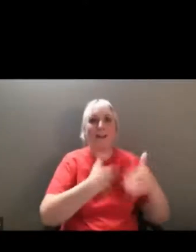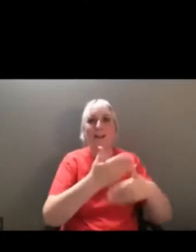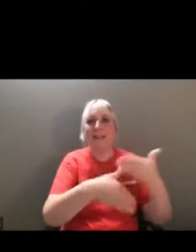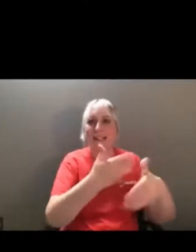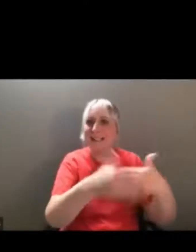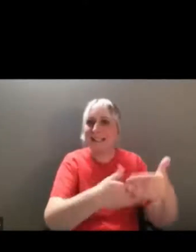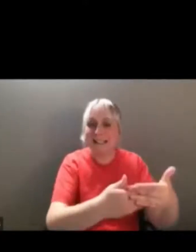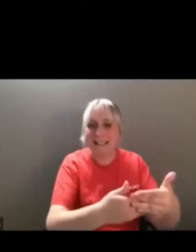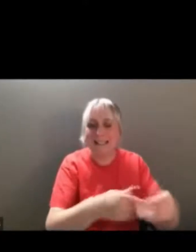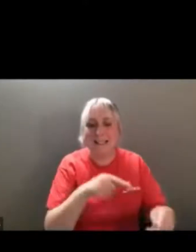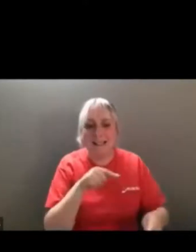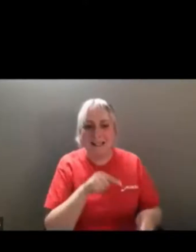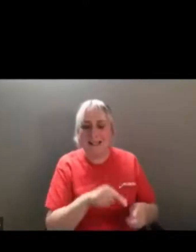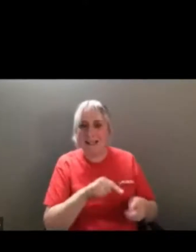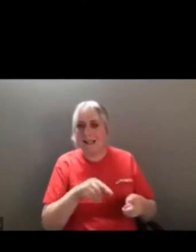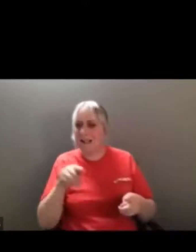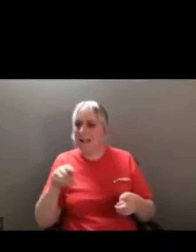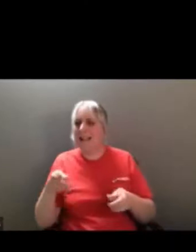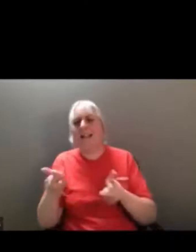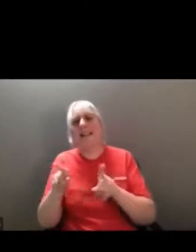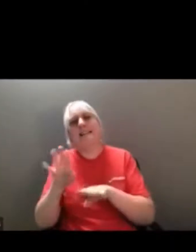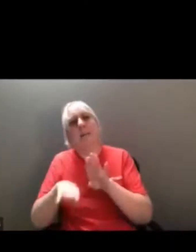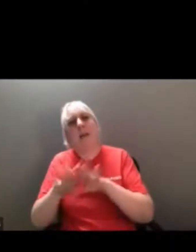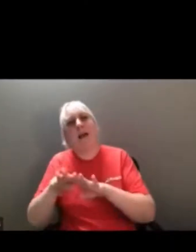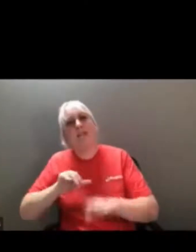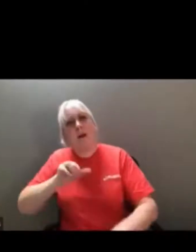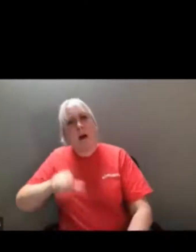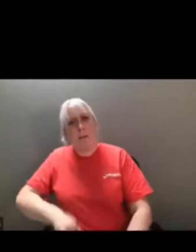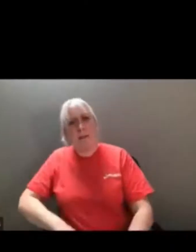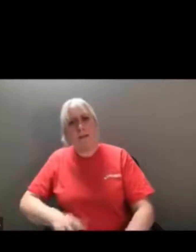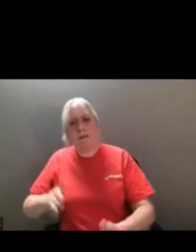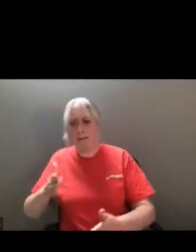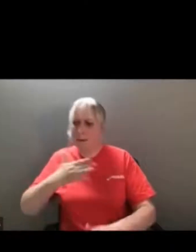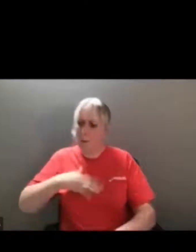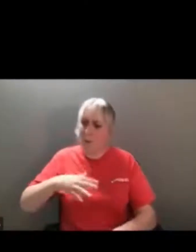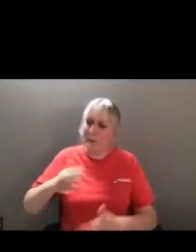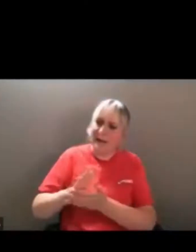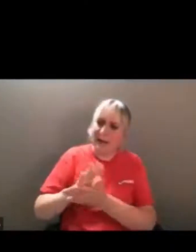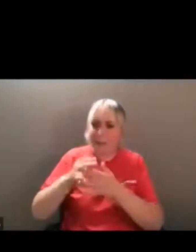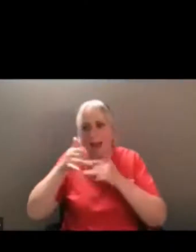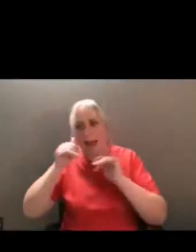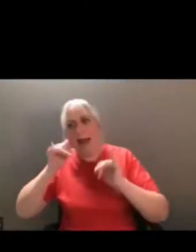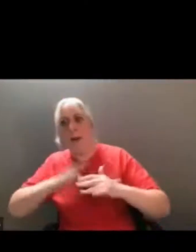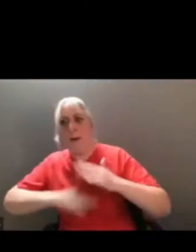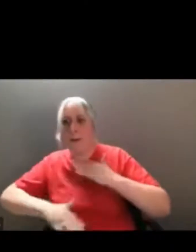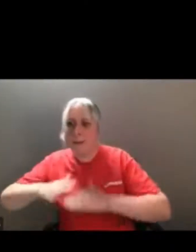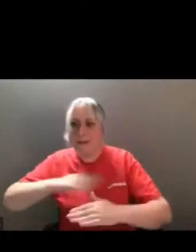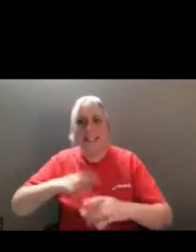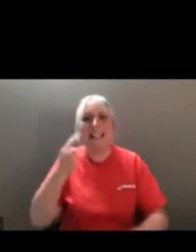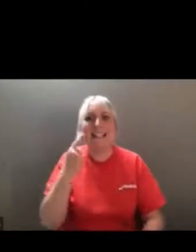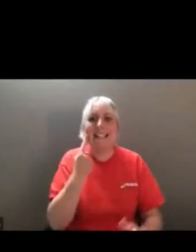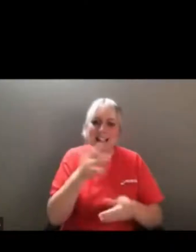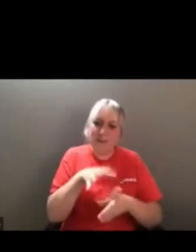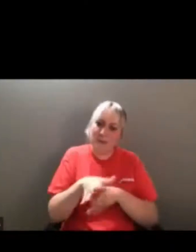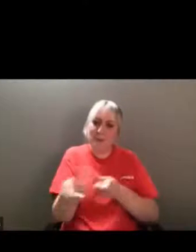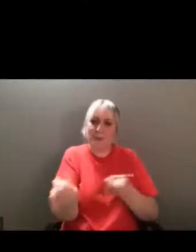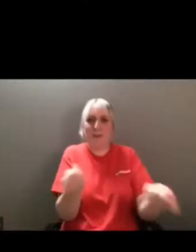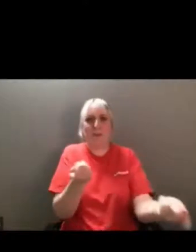any commitment to their work unless there is some sort of promise that they will not starve to death once they reach retirement age.